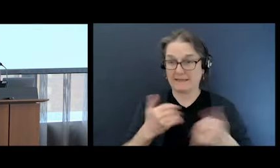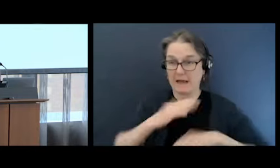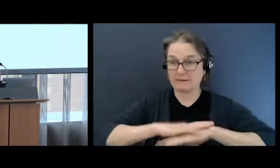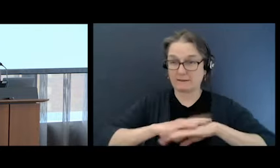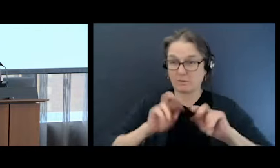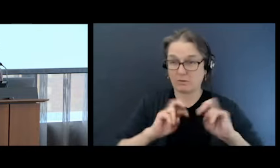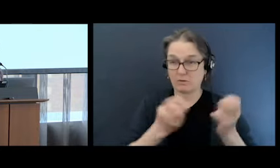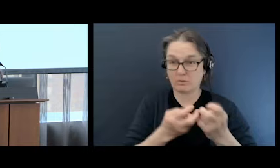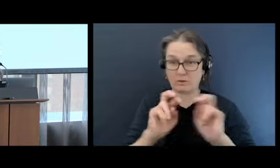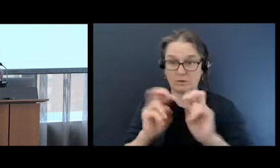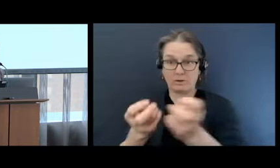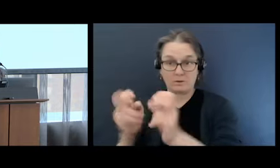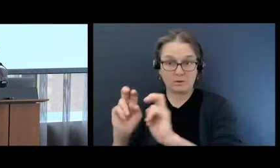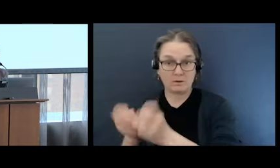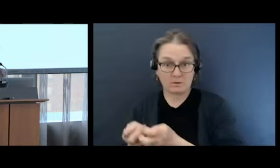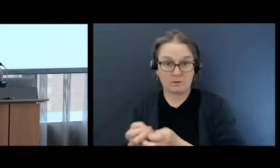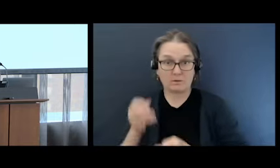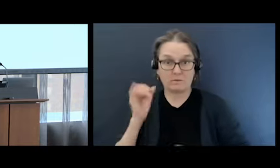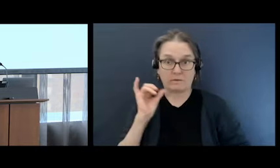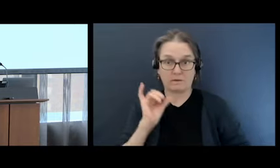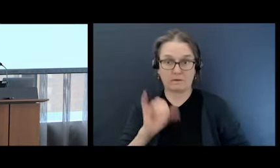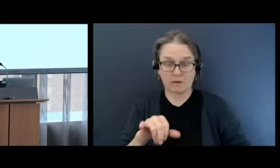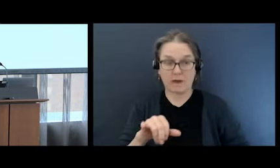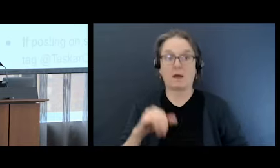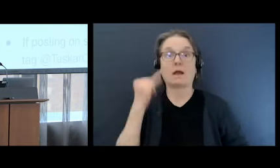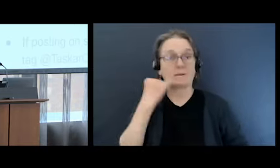have that conversation.